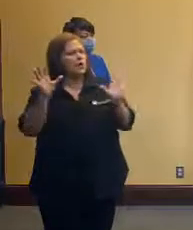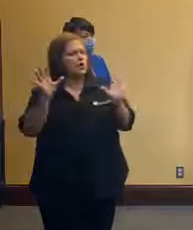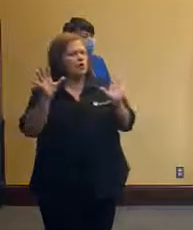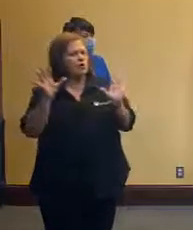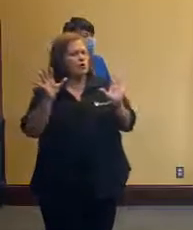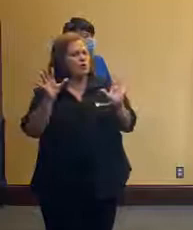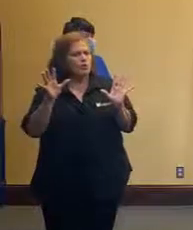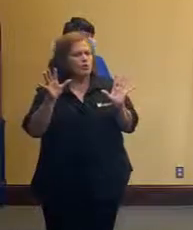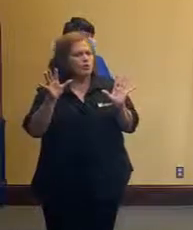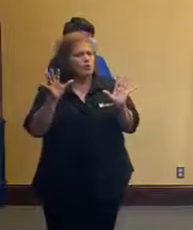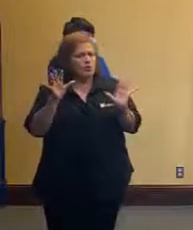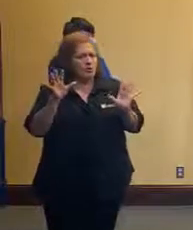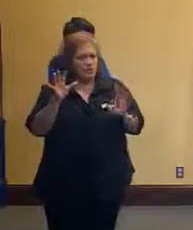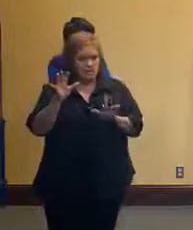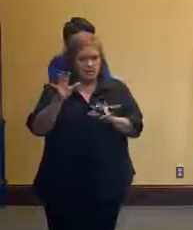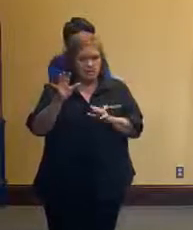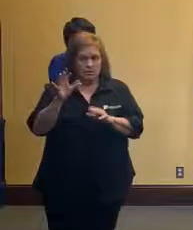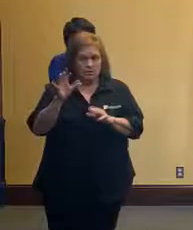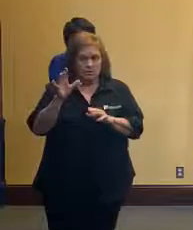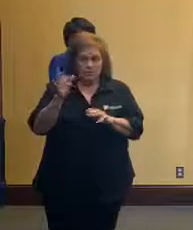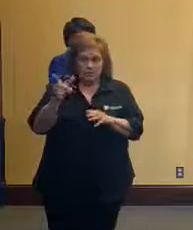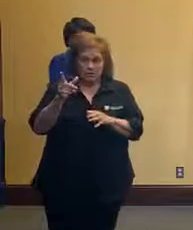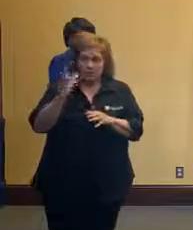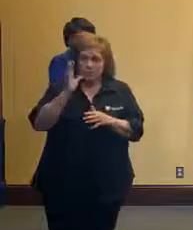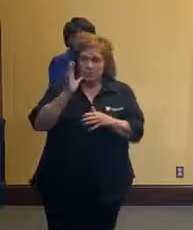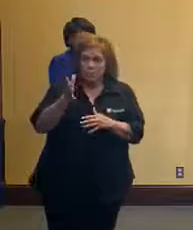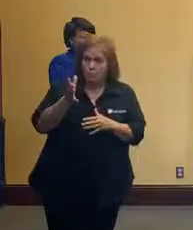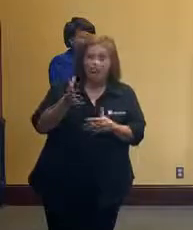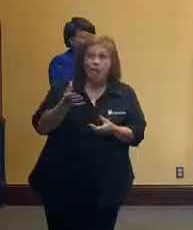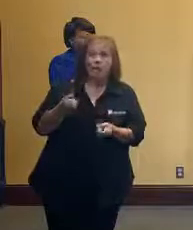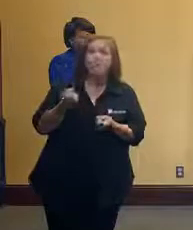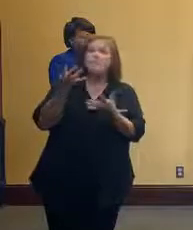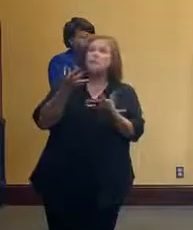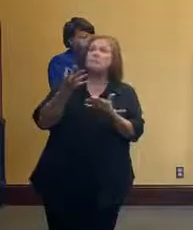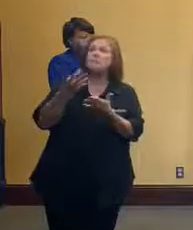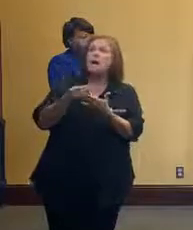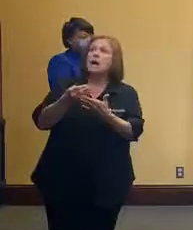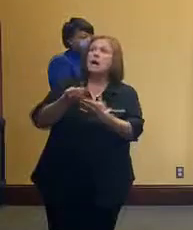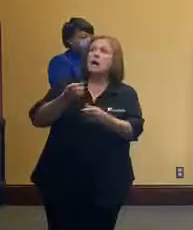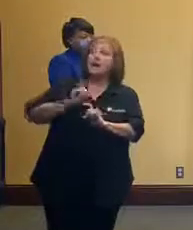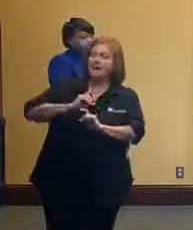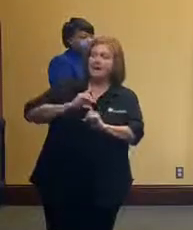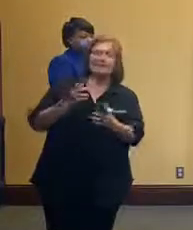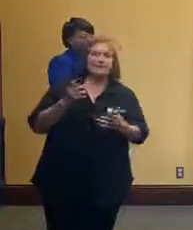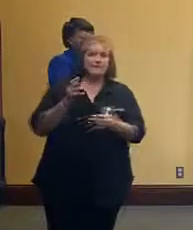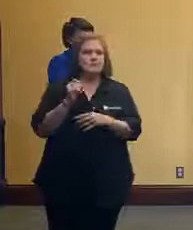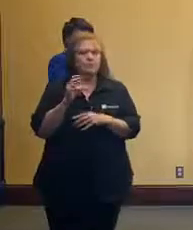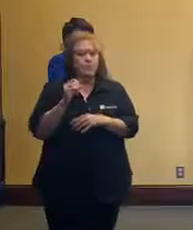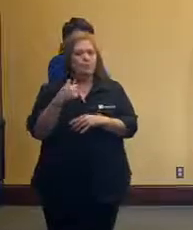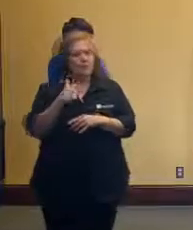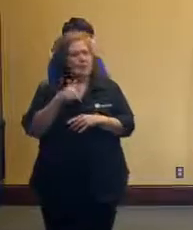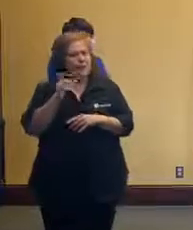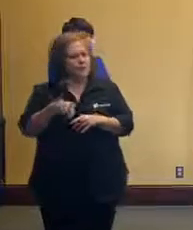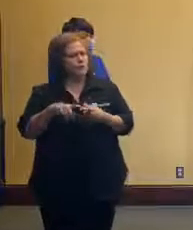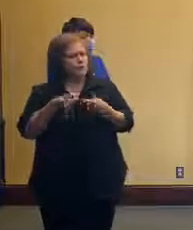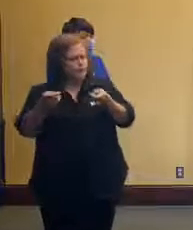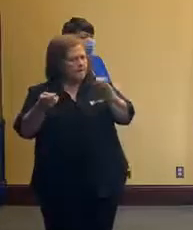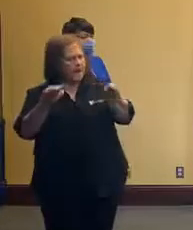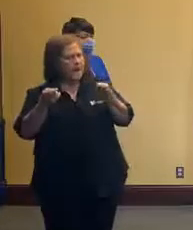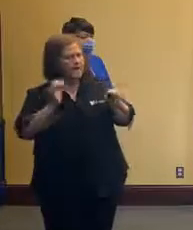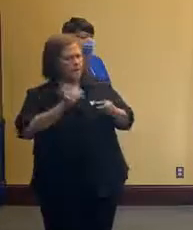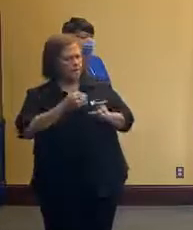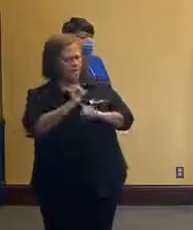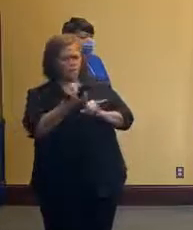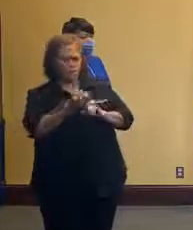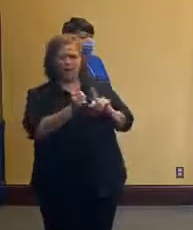other agencies that is providing a limit to the velocity of those funds. So we want to, like the mayor said, manage our own issue as much as